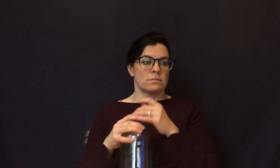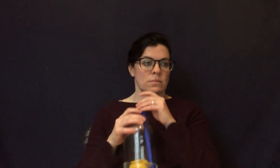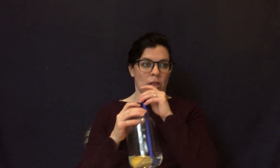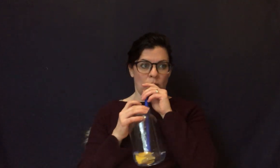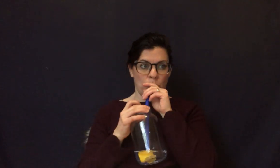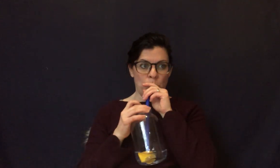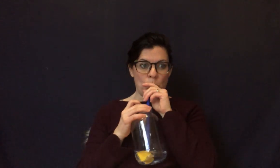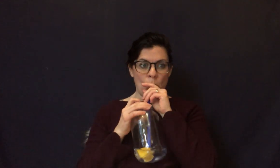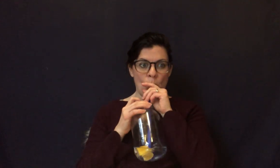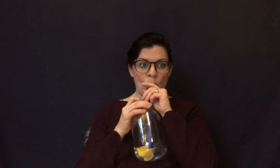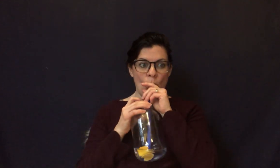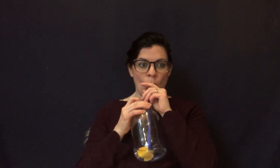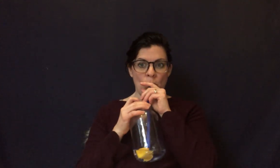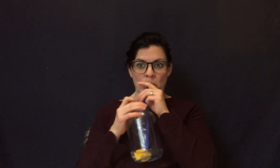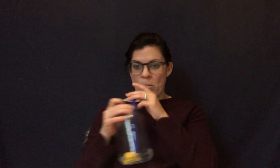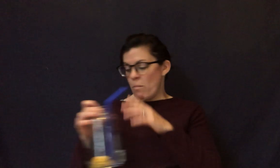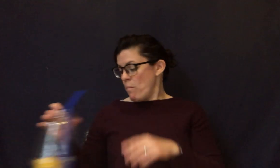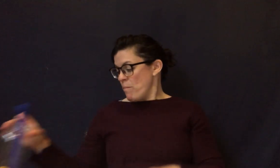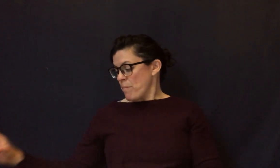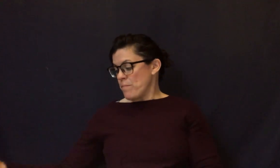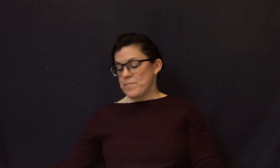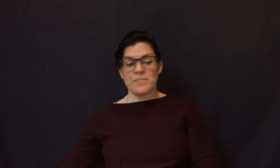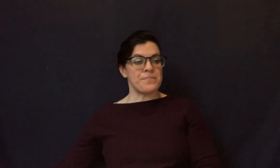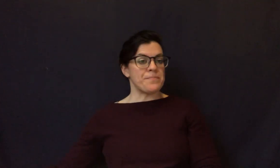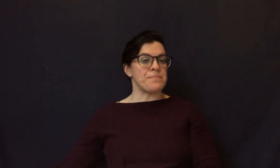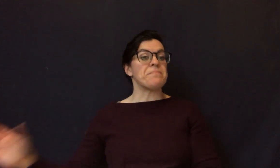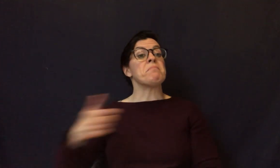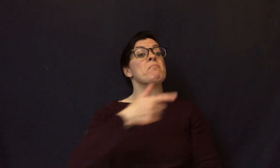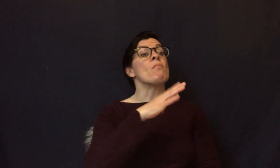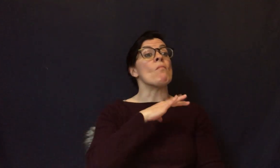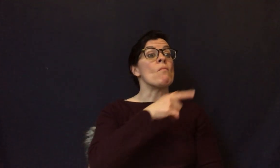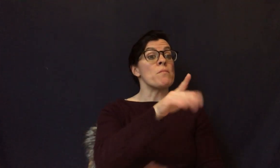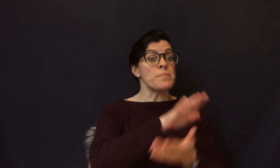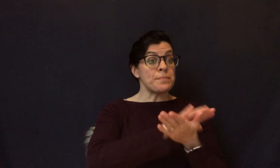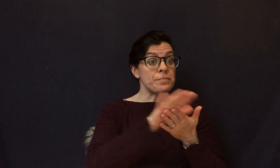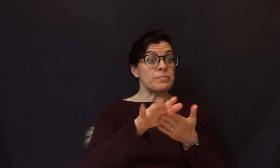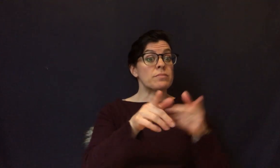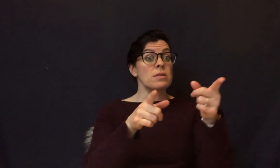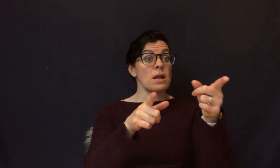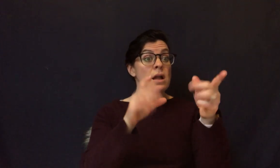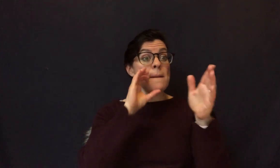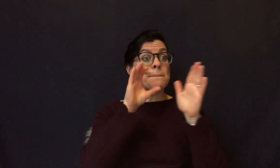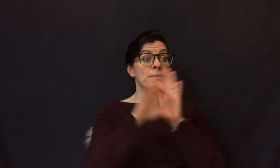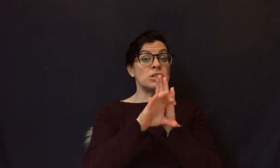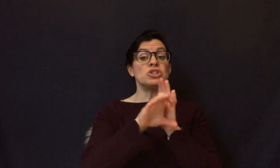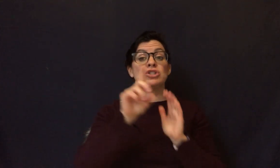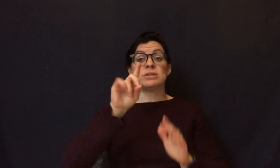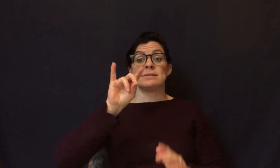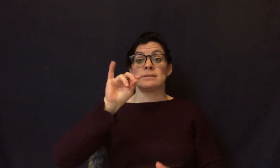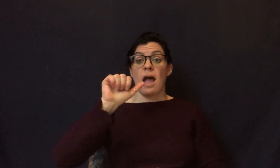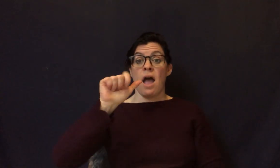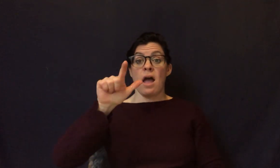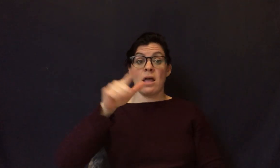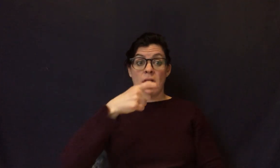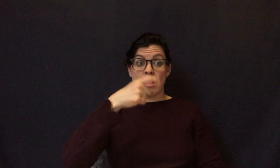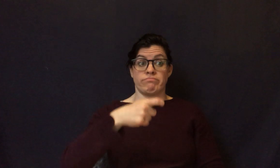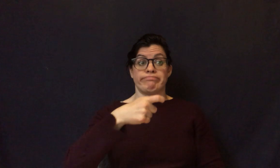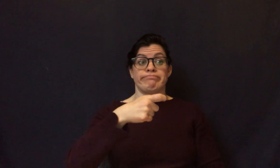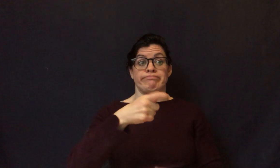Oh, look at that. There's a nice dial right there. Okay, I like this one better. Okay, so look at this dial. What's it